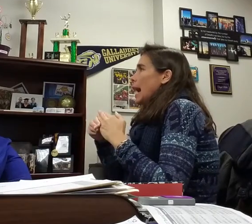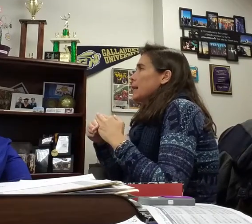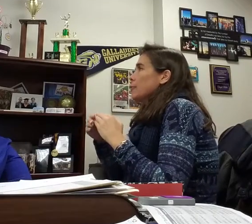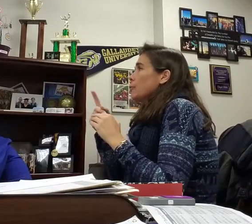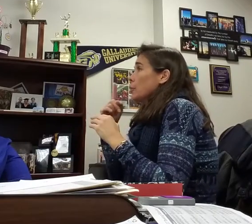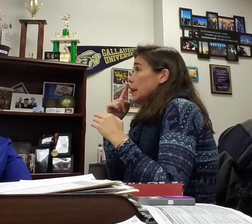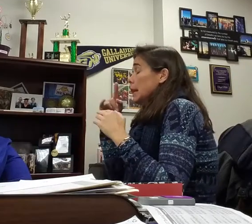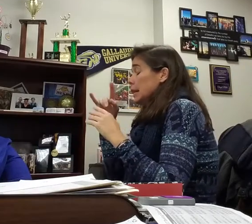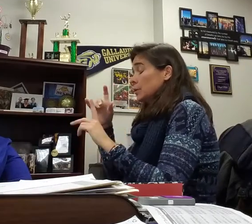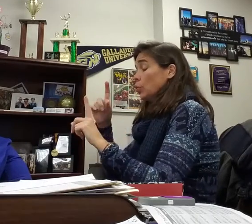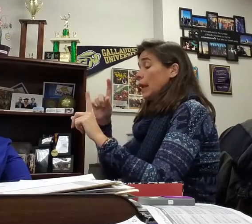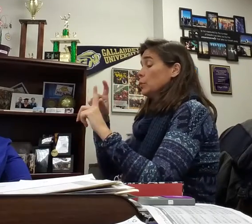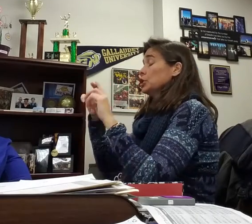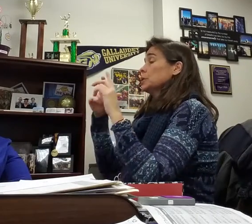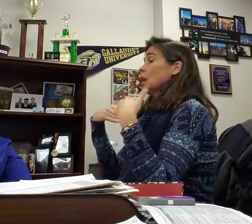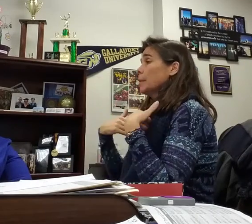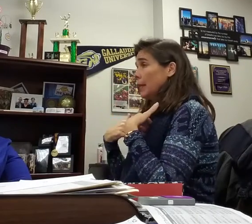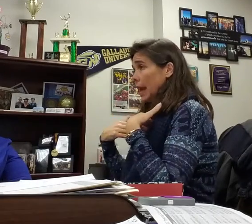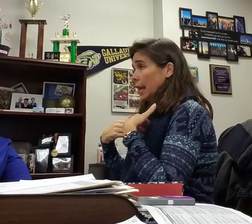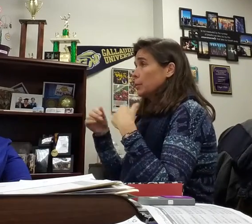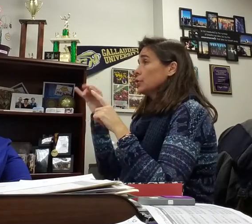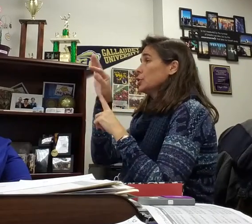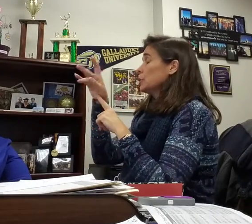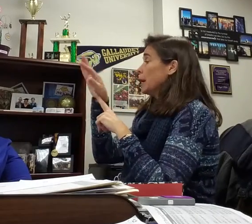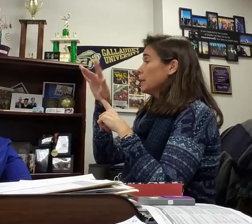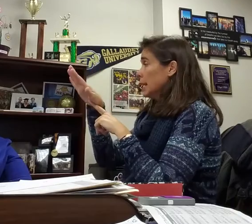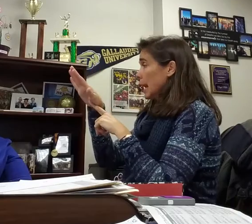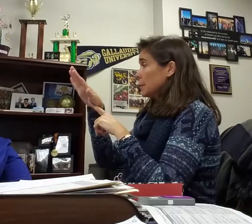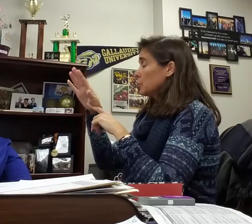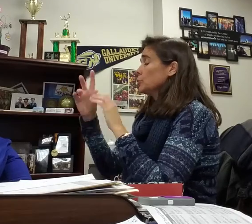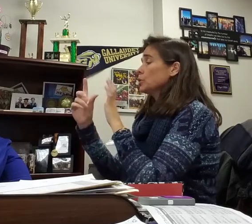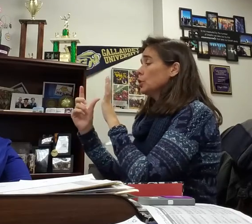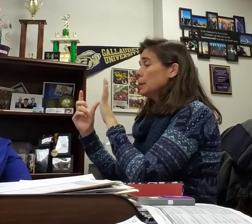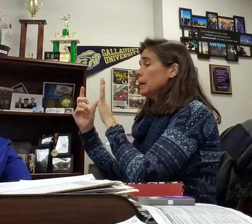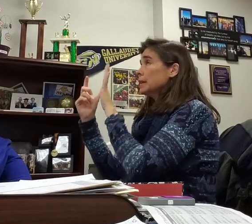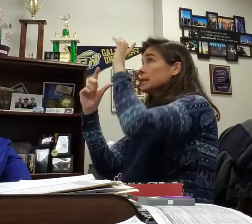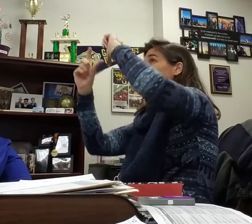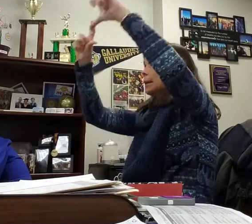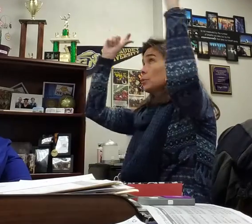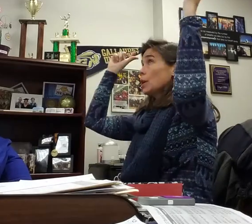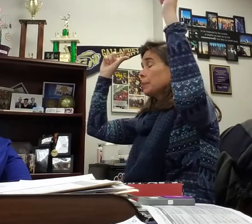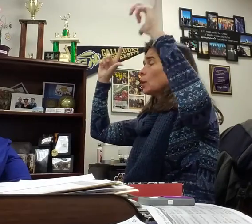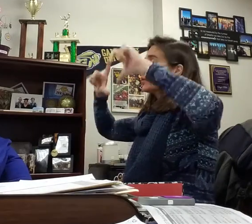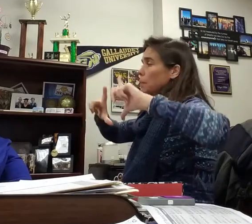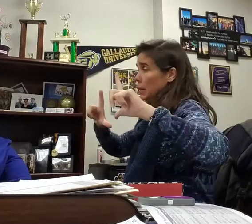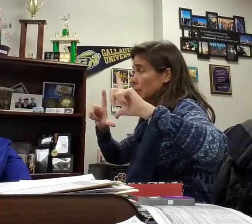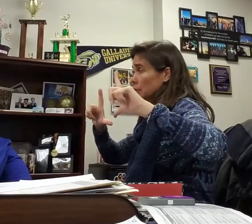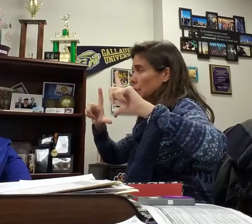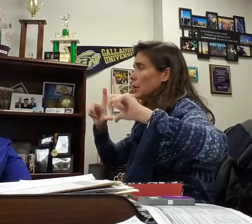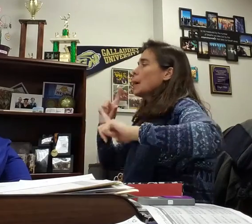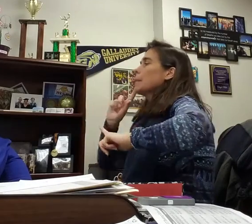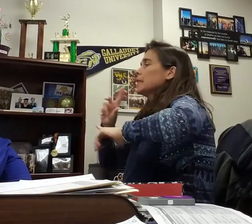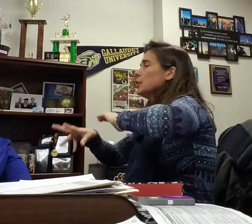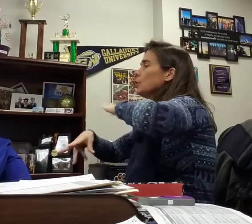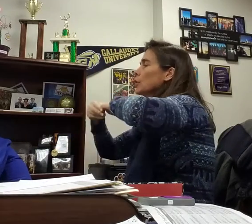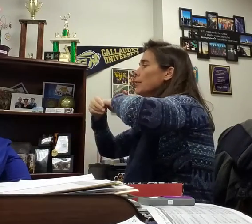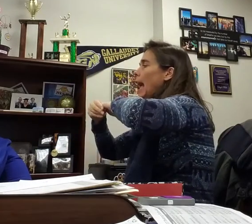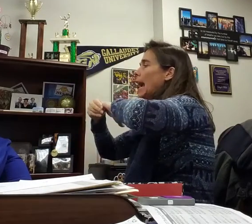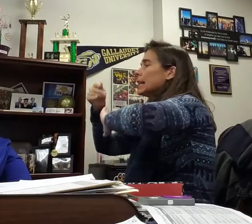added for the kids, well, like when she was talking about the animals, you spelled the names, which was good because the names were up there with the pictures. But then you could have added